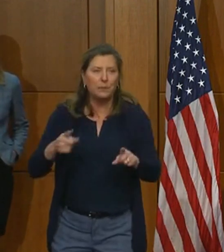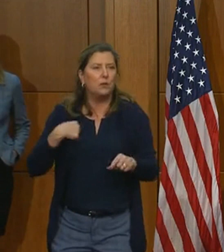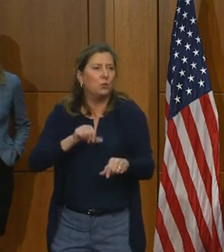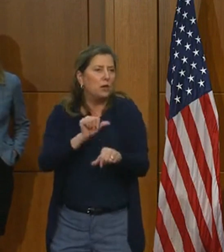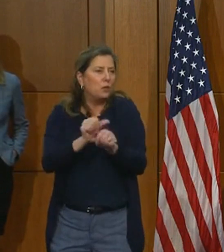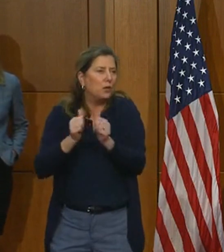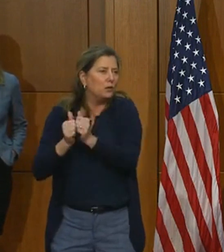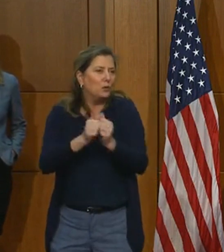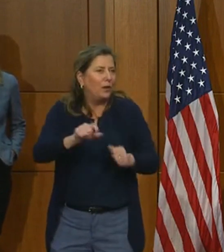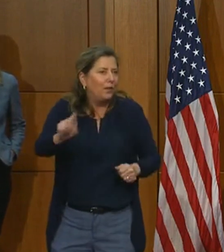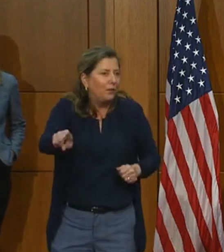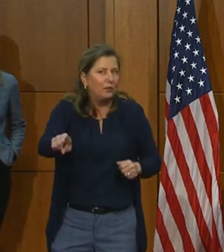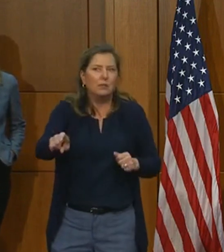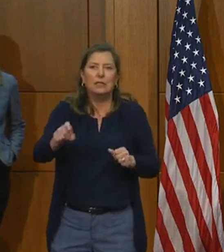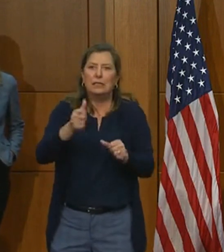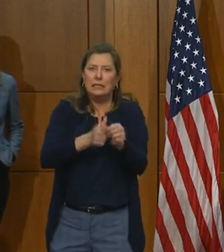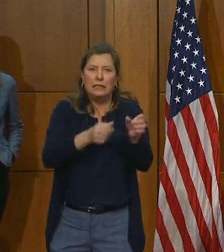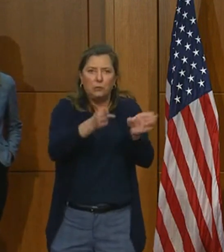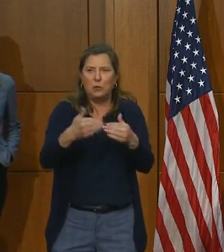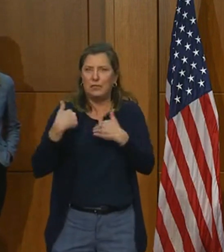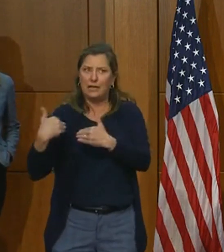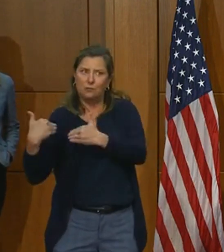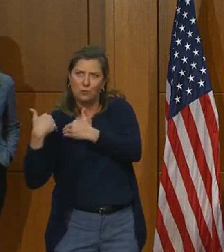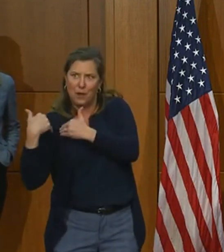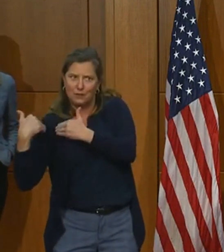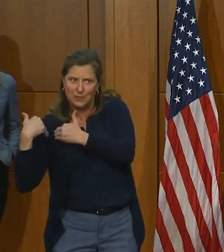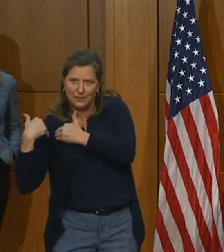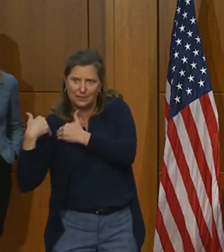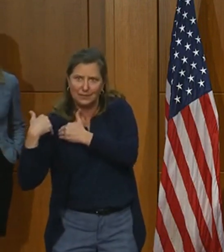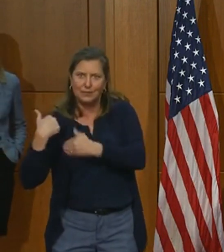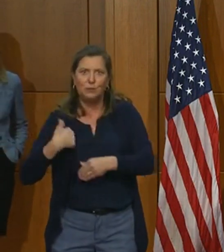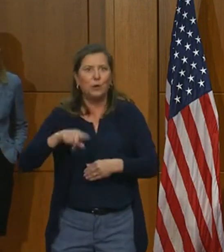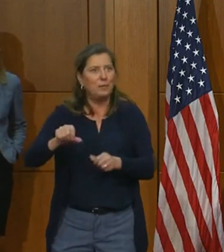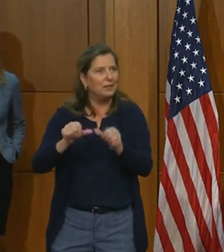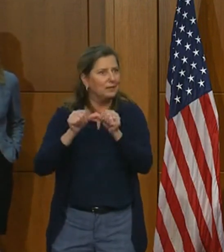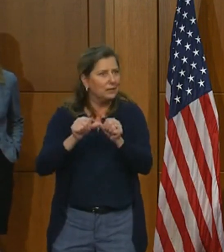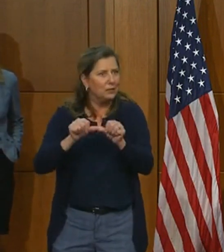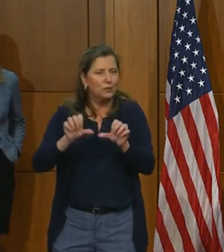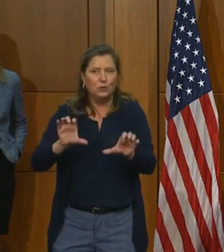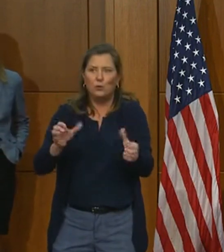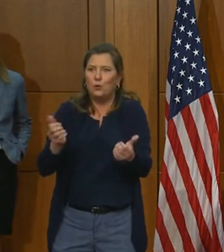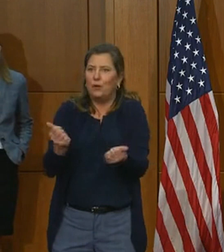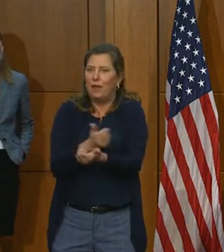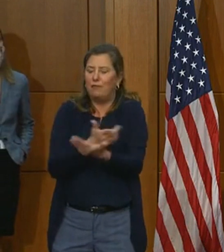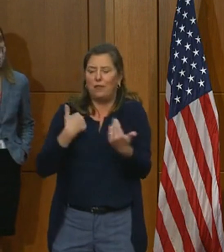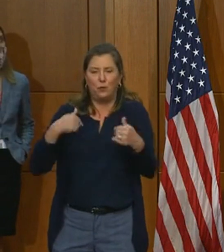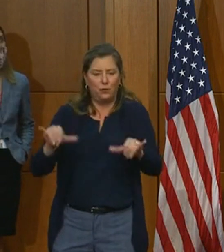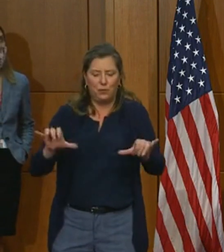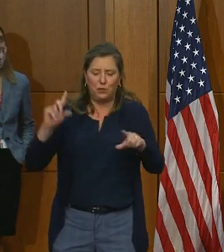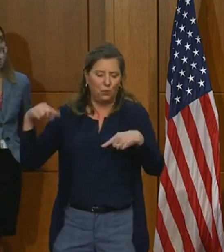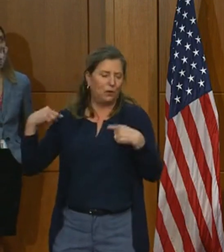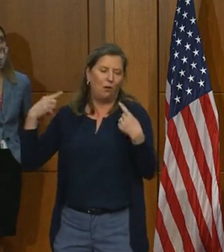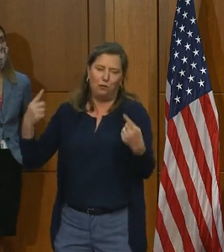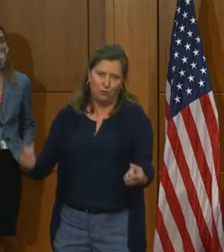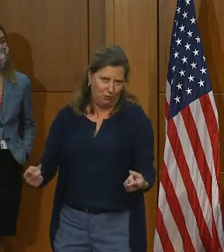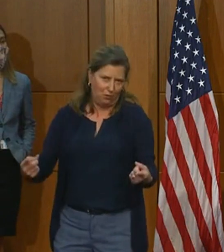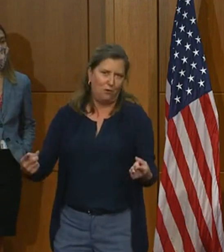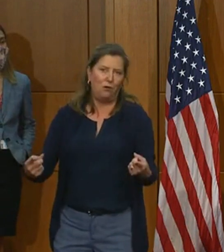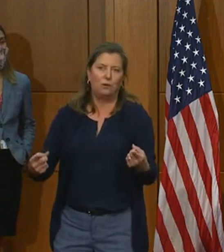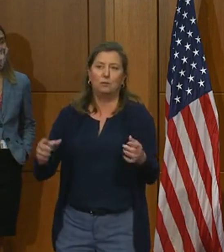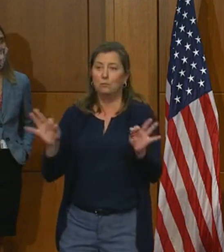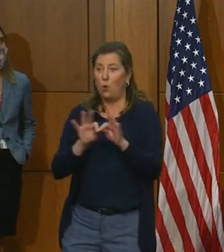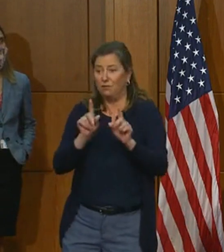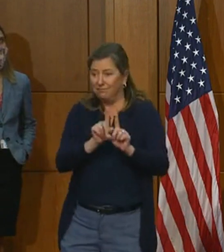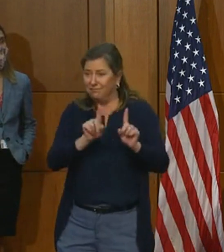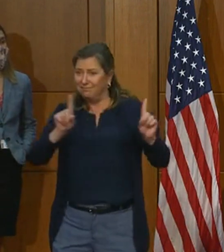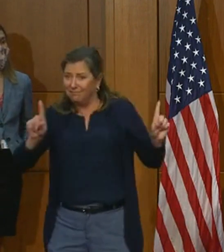We all have a responsibility, and we need to continue to do the things that we've been doing all along, the social